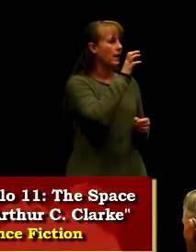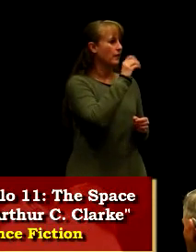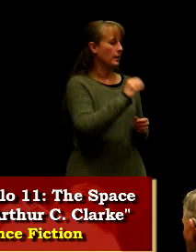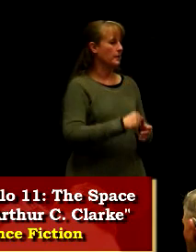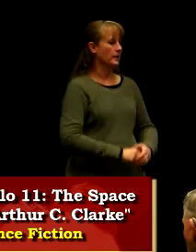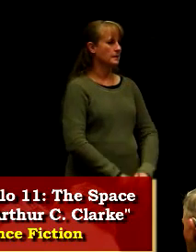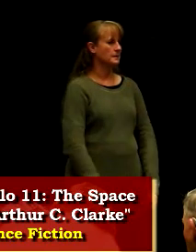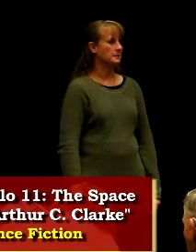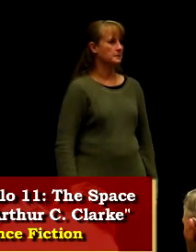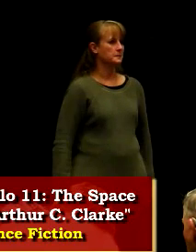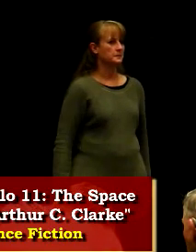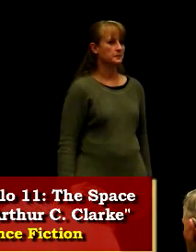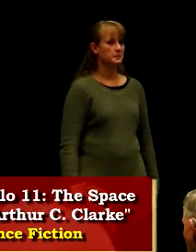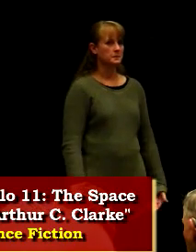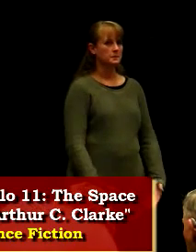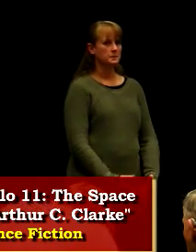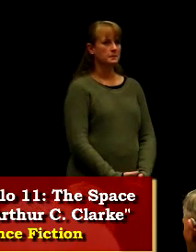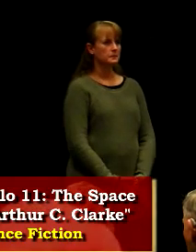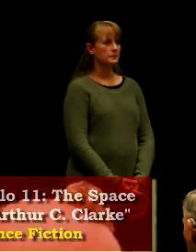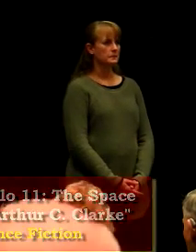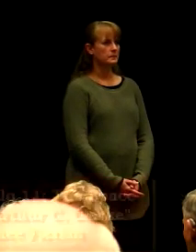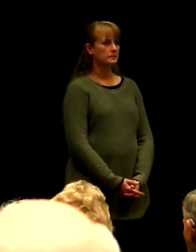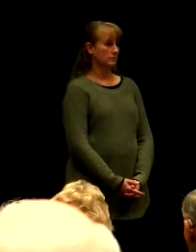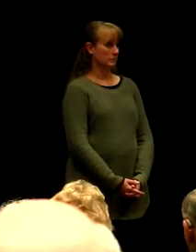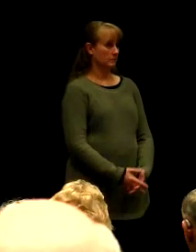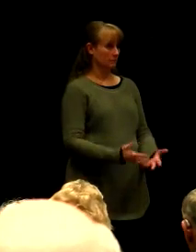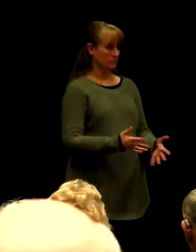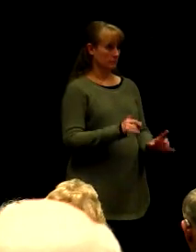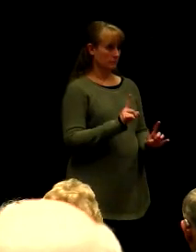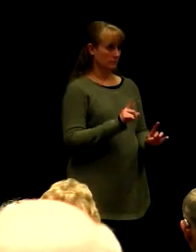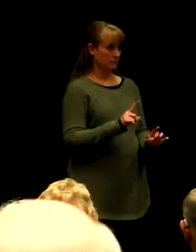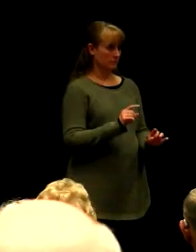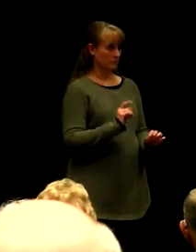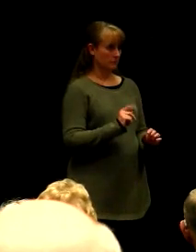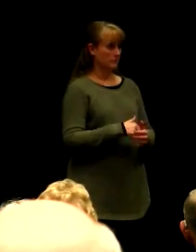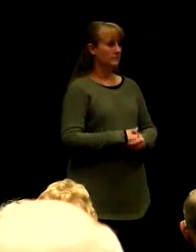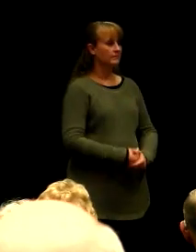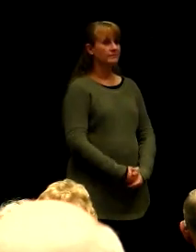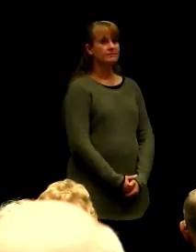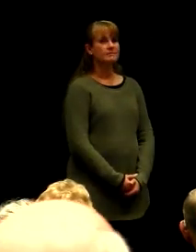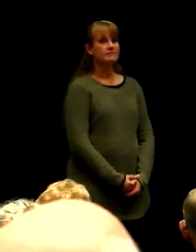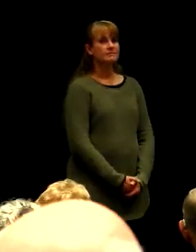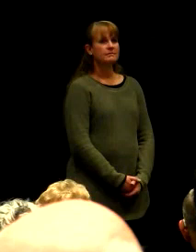on. So I'm not sure if that answers your question.